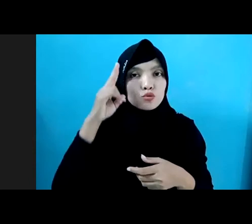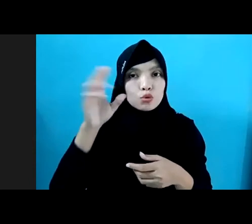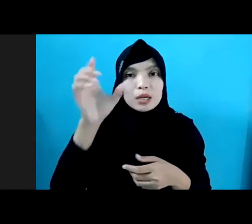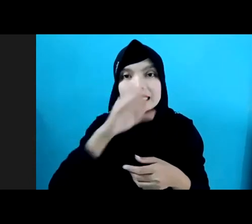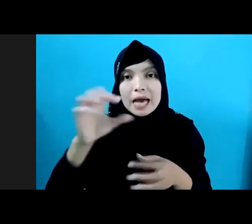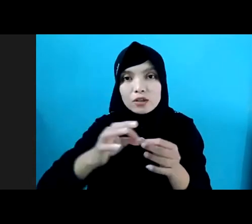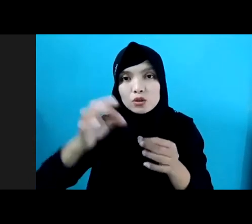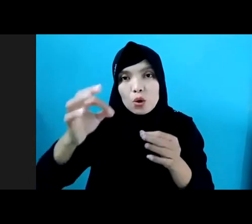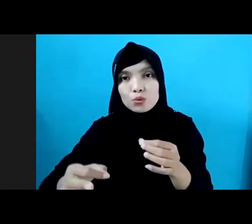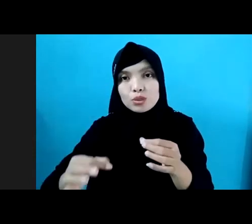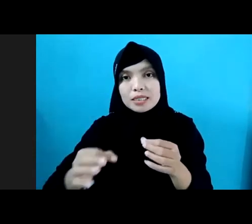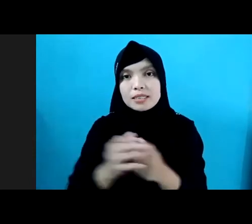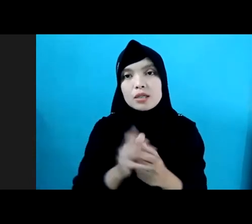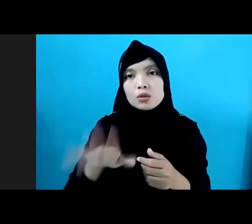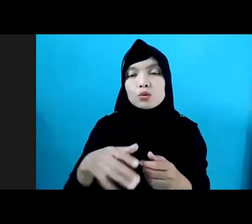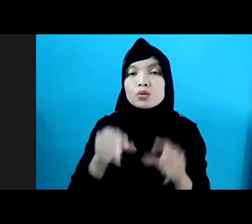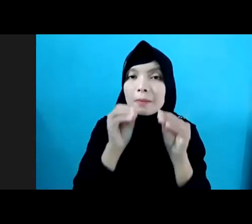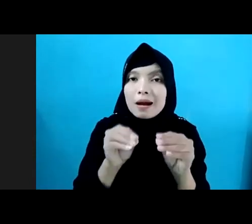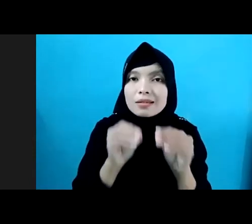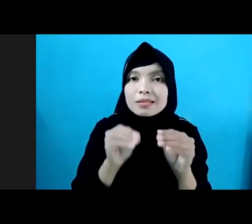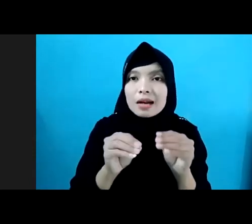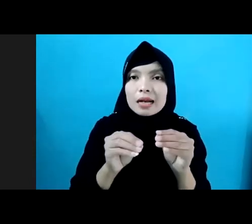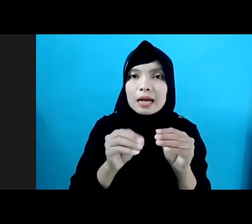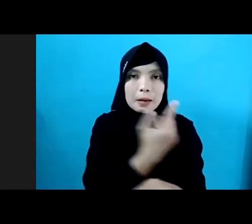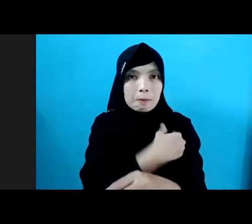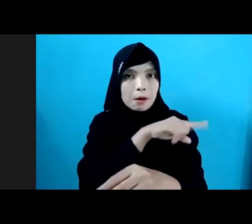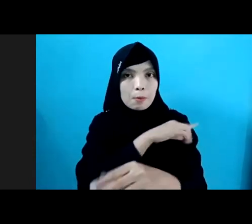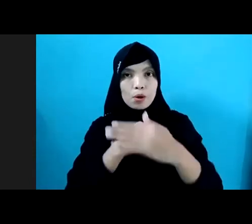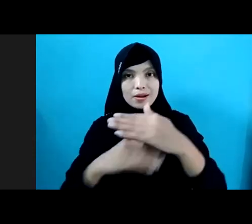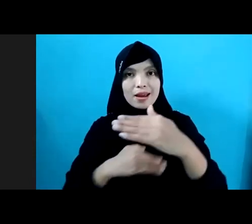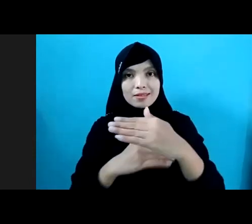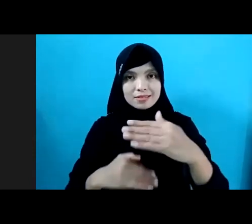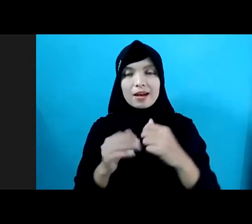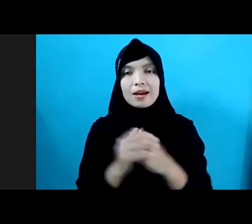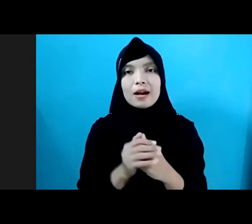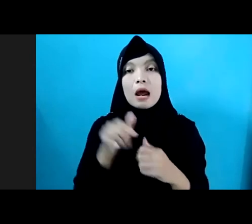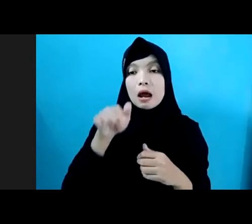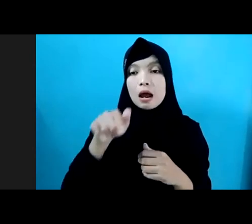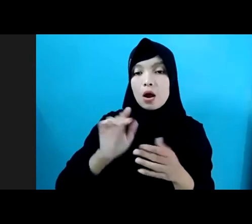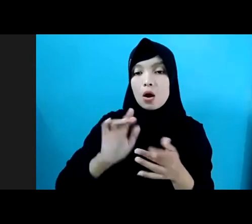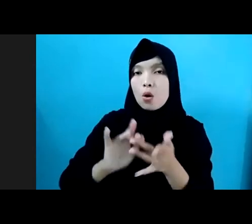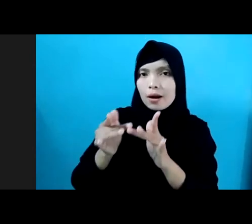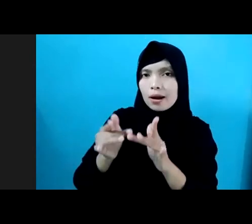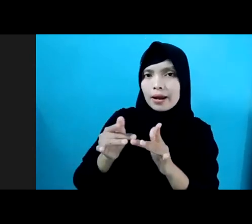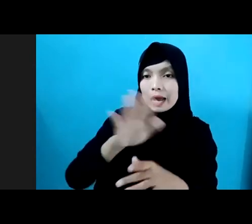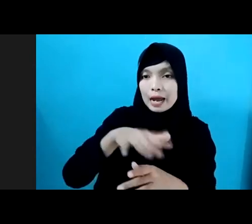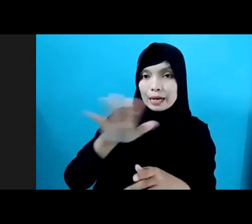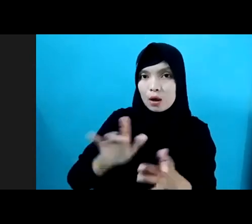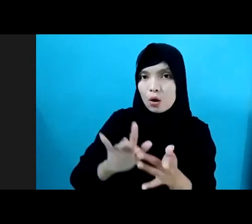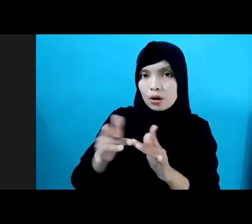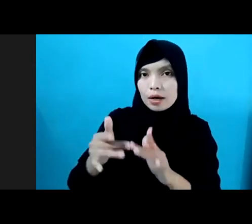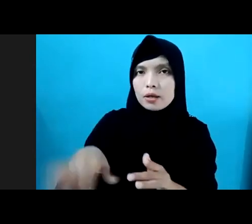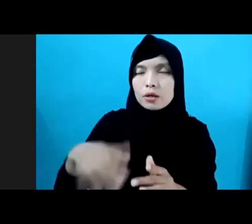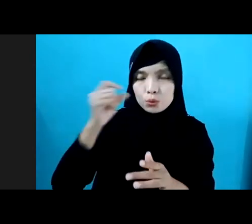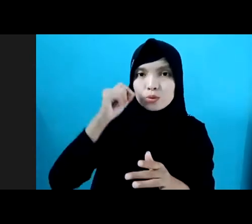So That When They Do Go Online They Realize This Is Just Another Place People Can Do Bad Things